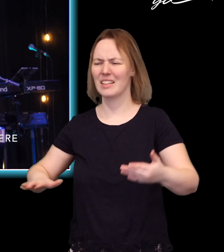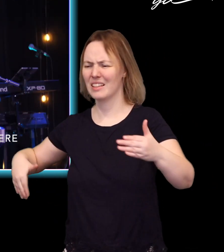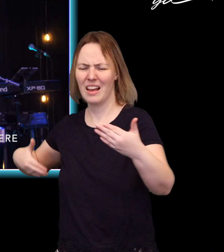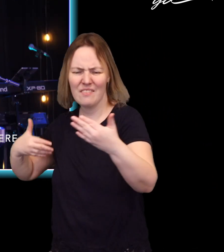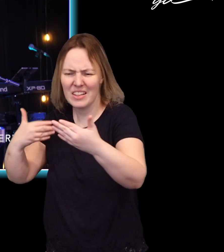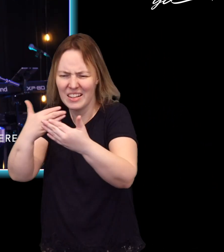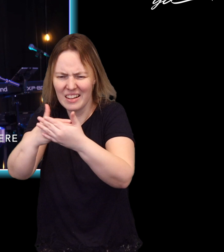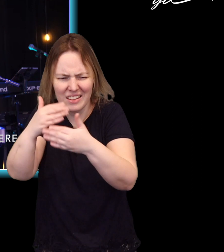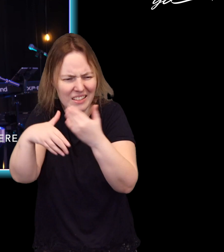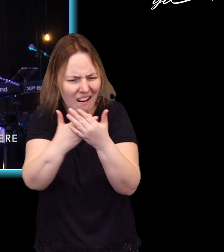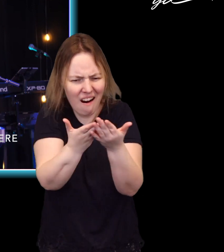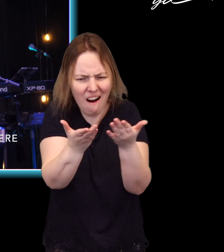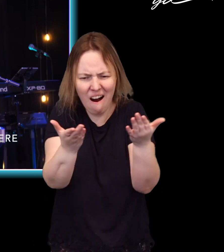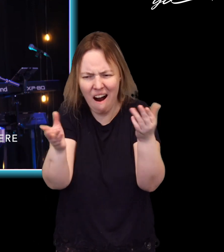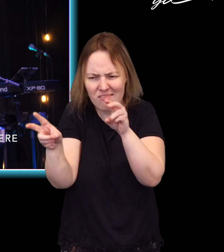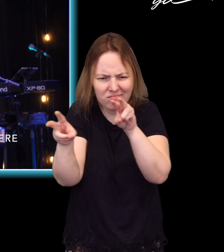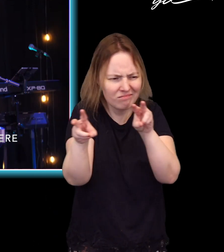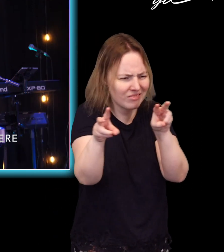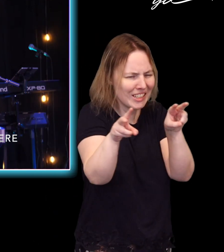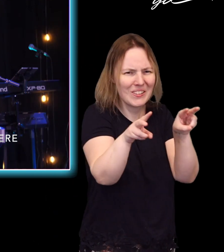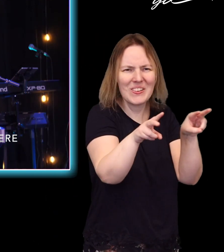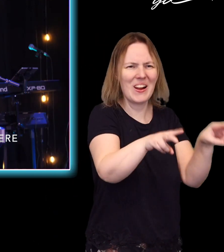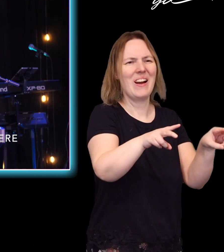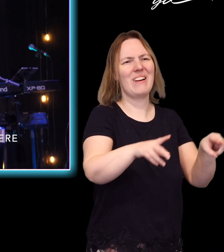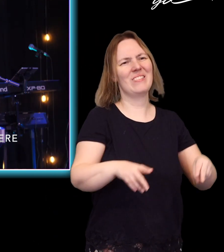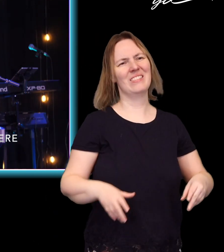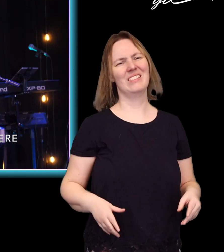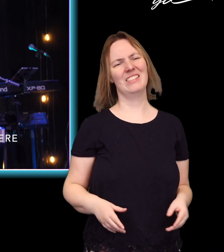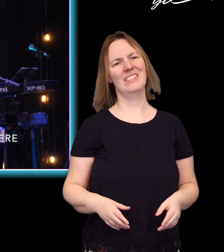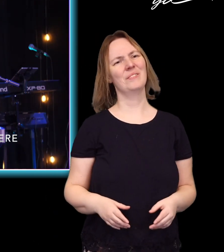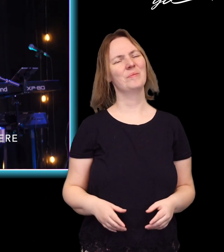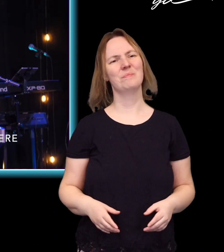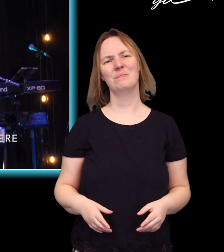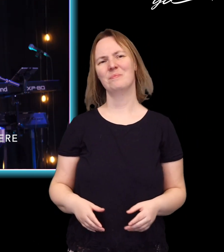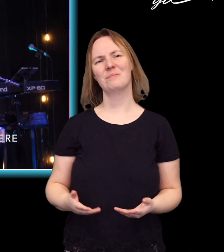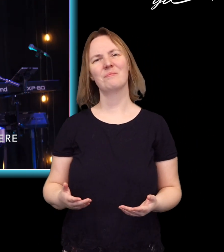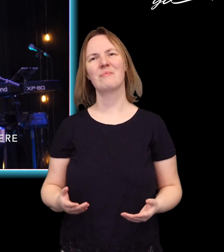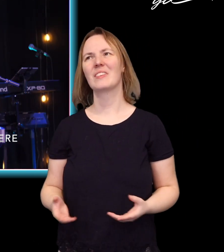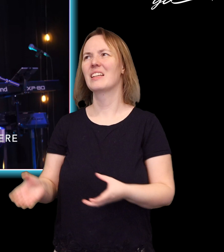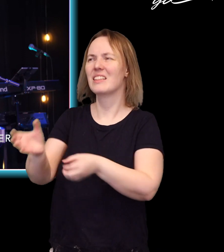The evidence is all around.